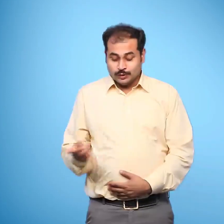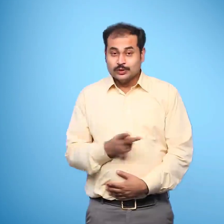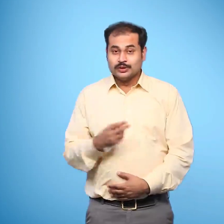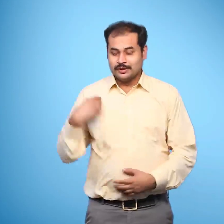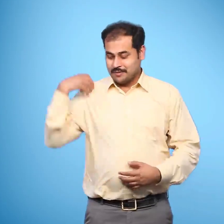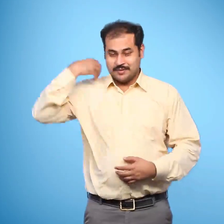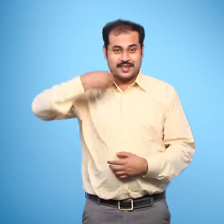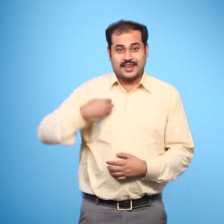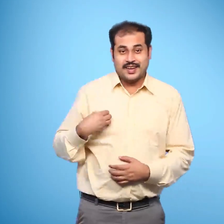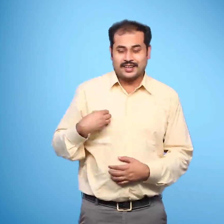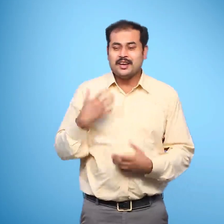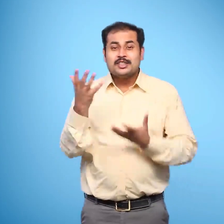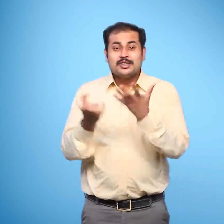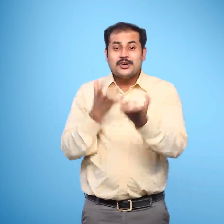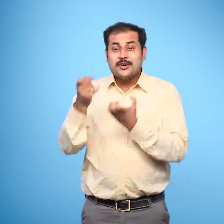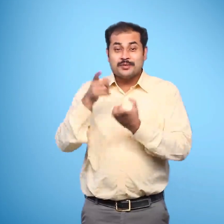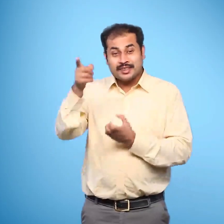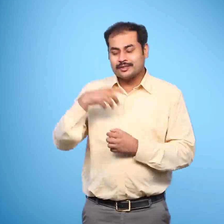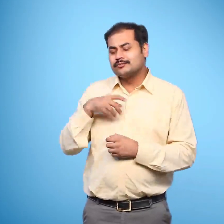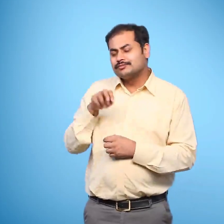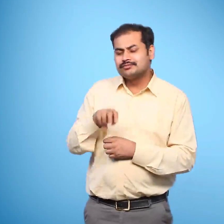carrying 1 bag each and going for shopping.